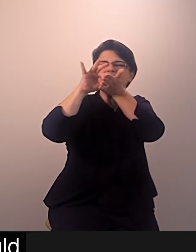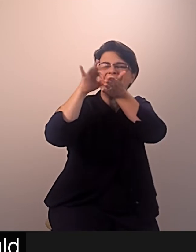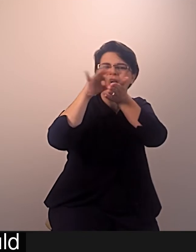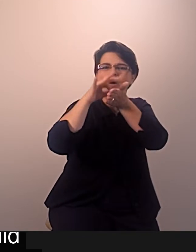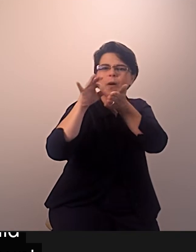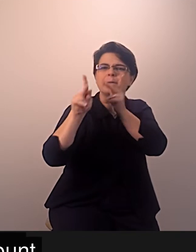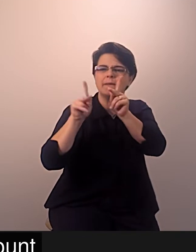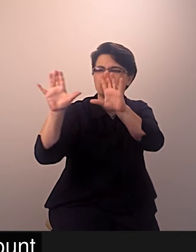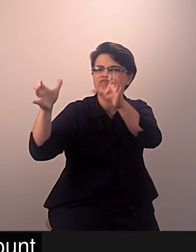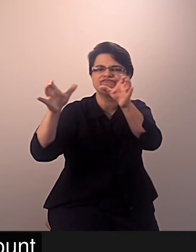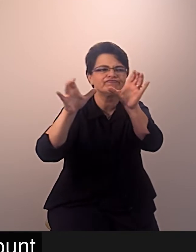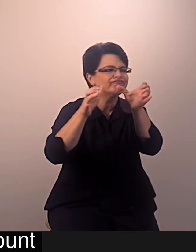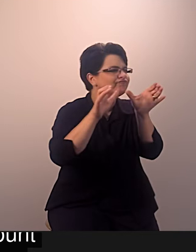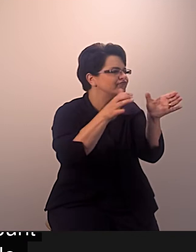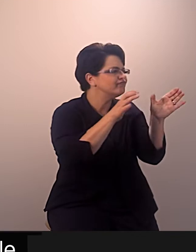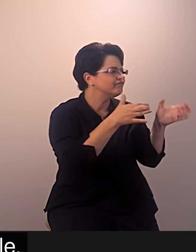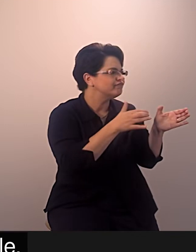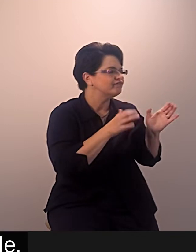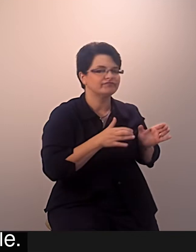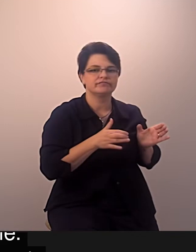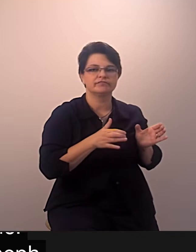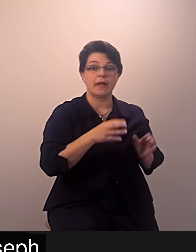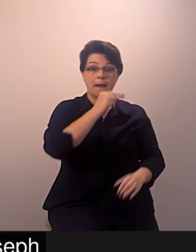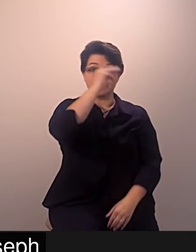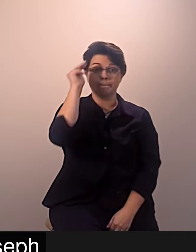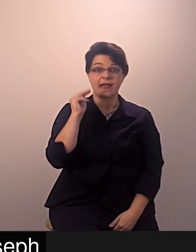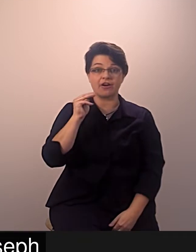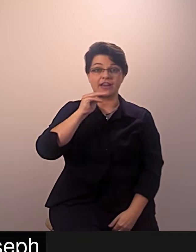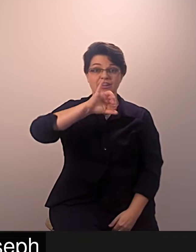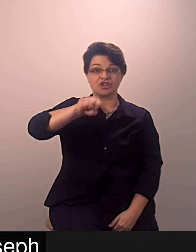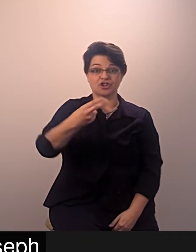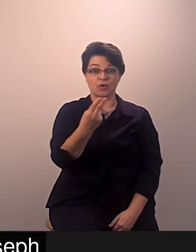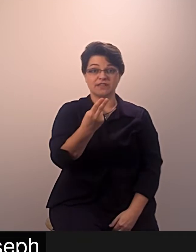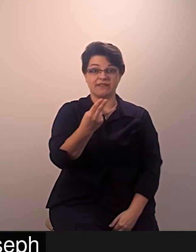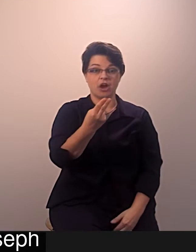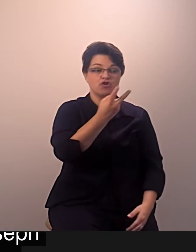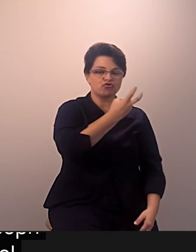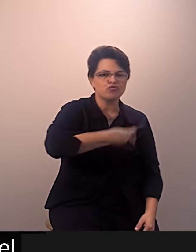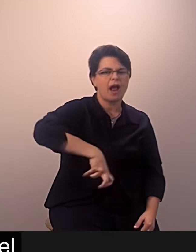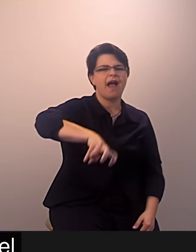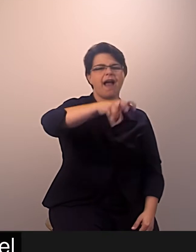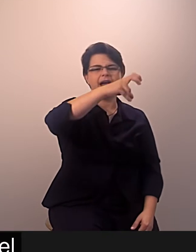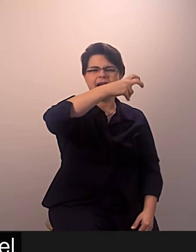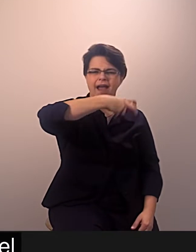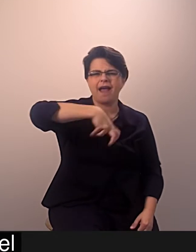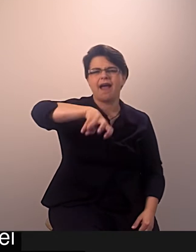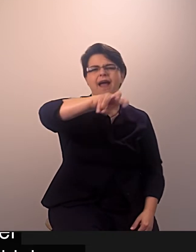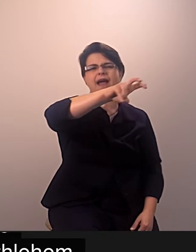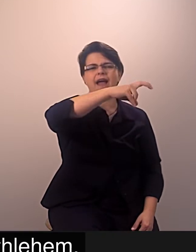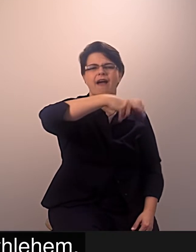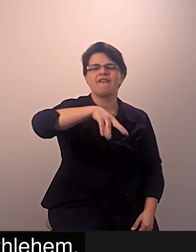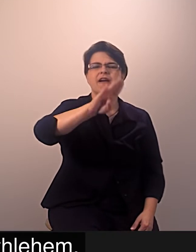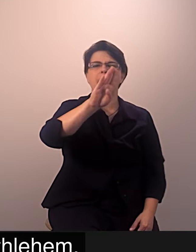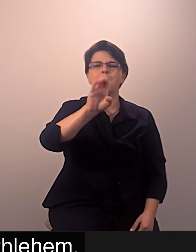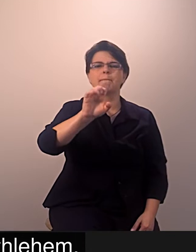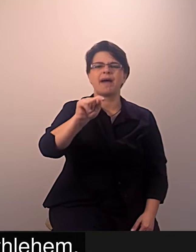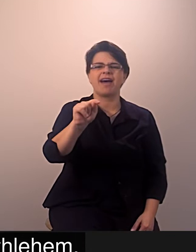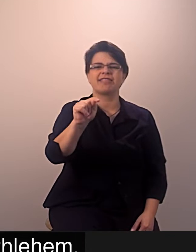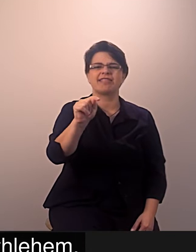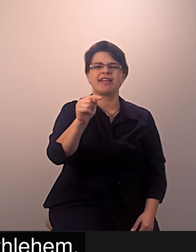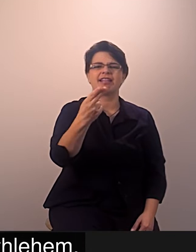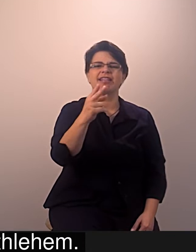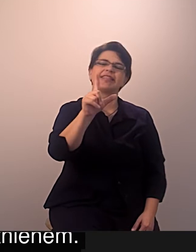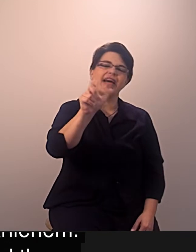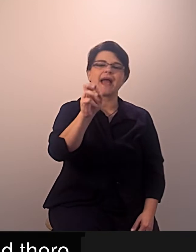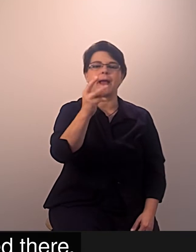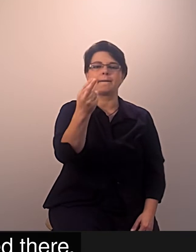people. Mary and Joseph had to travel to the town of Bethlehem. When they arrived there, no one had room